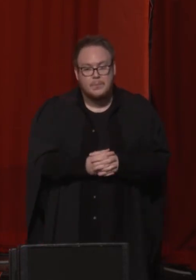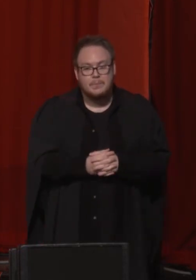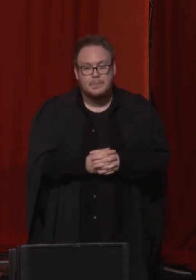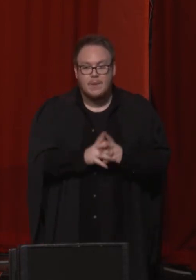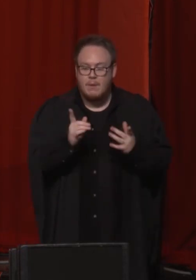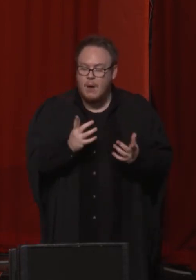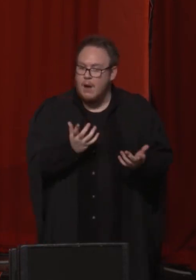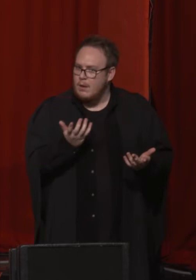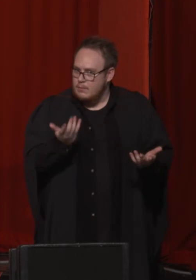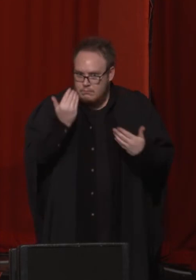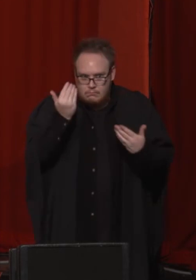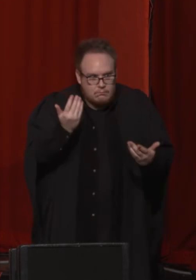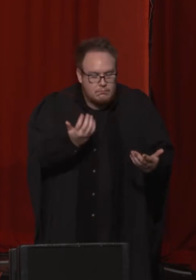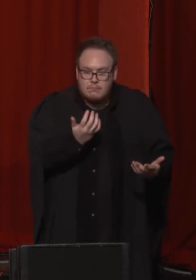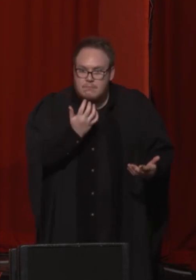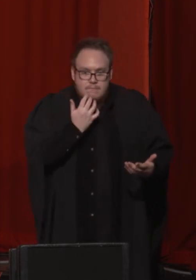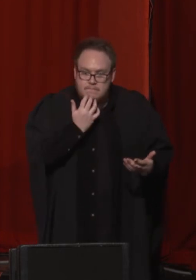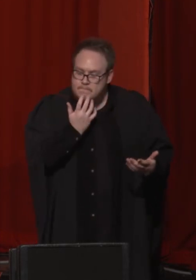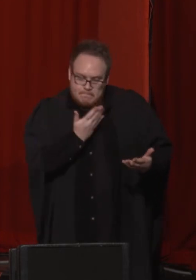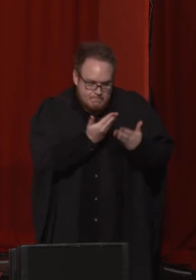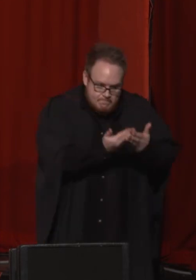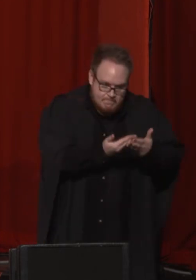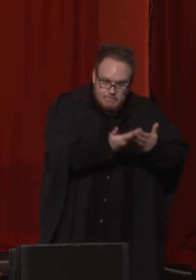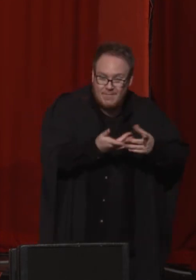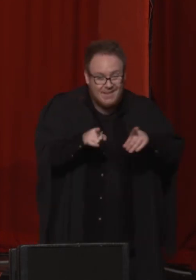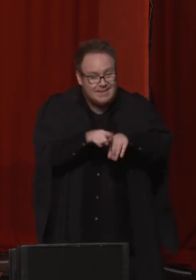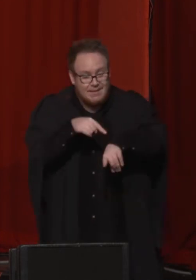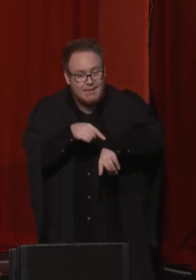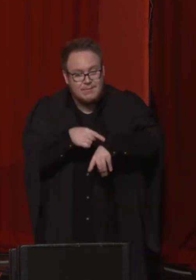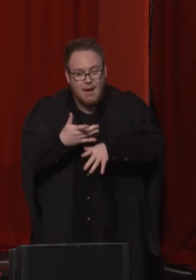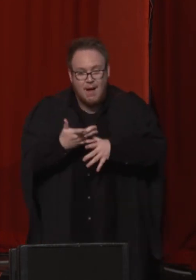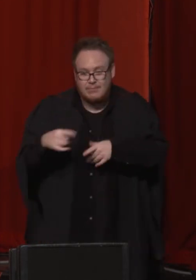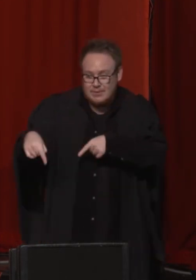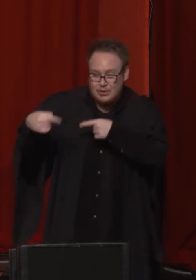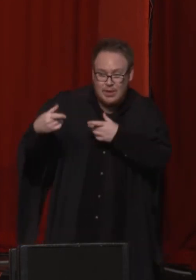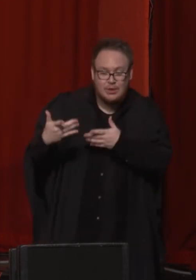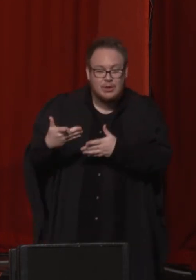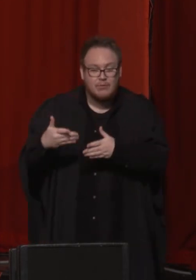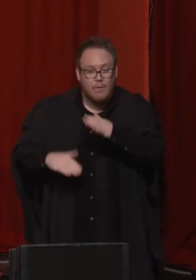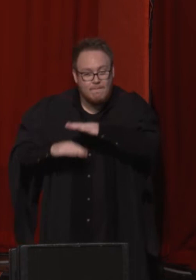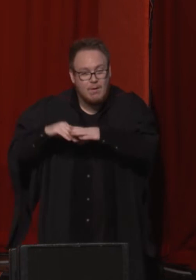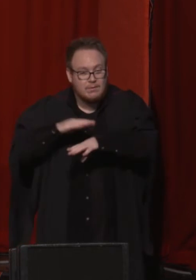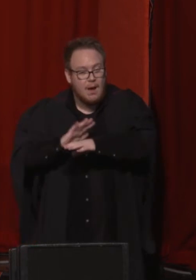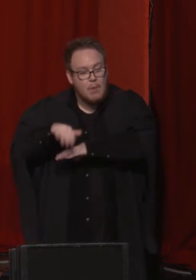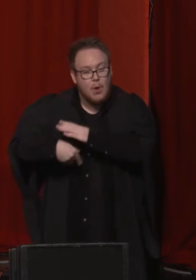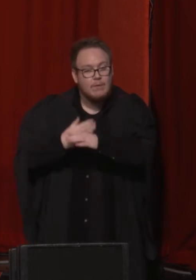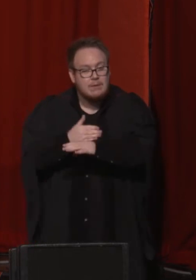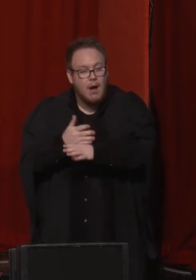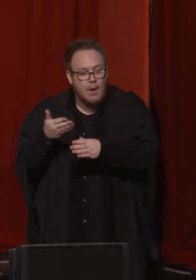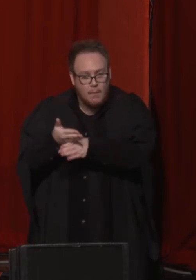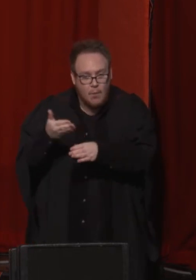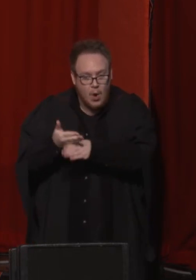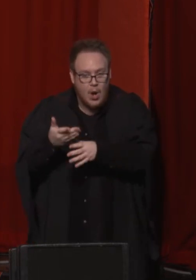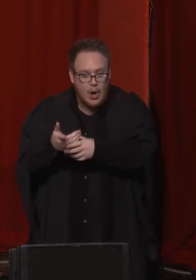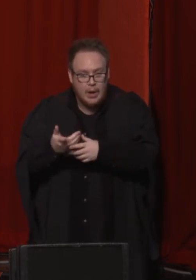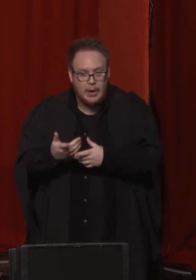Somehow, we managed to persevere with our studies alongside the challenges we were facing from our full-time and overtime demands at work,